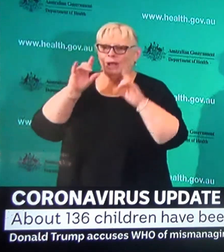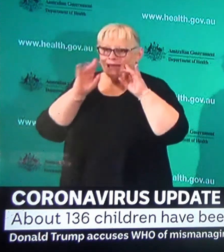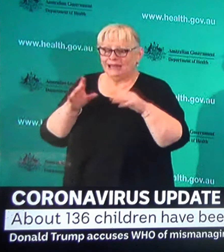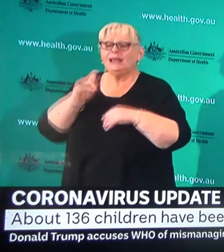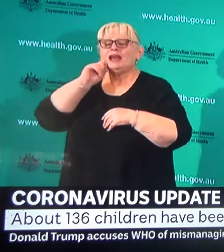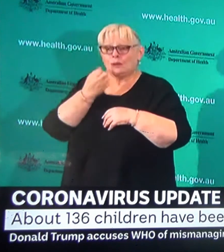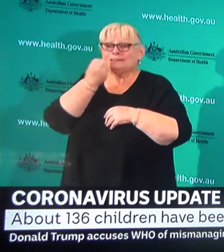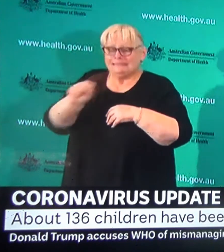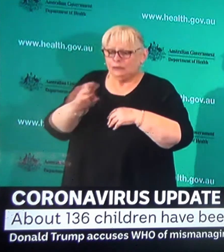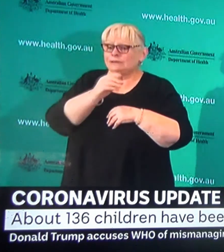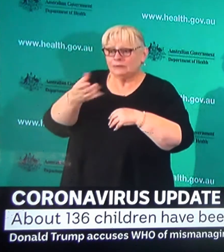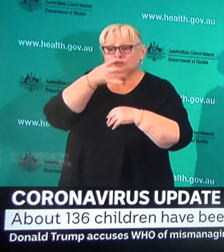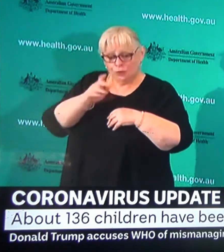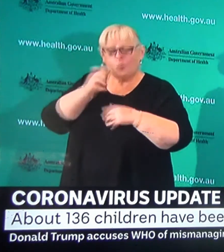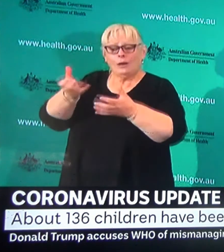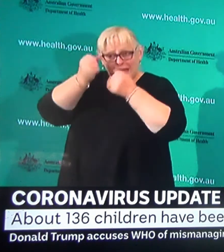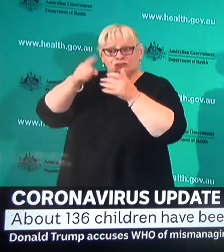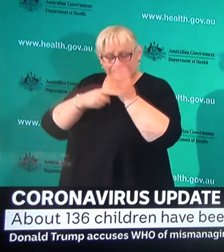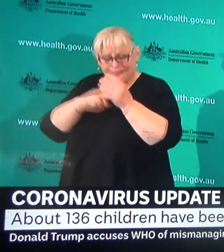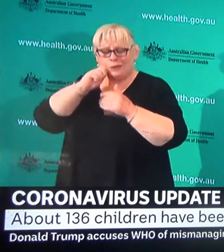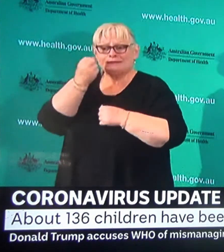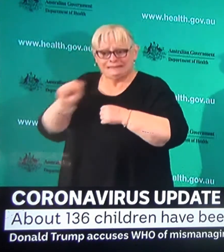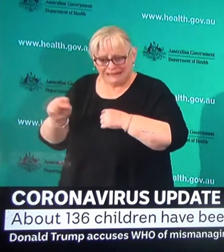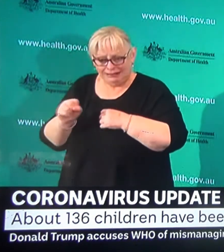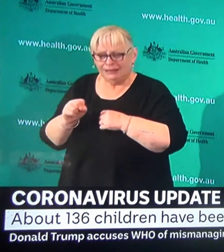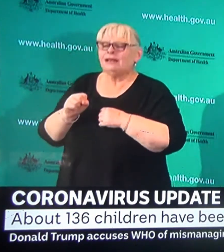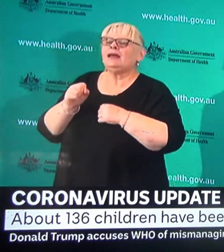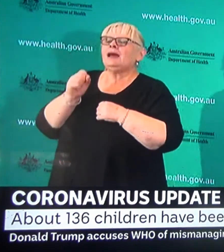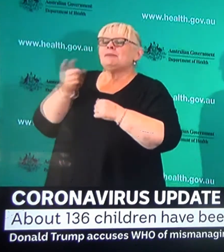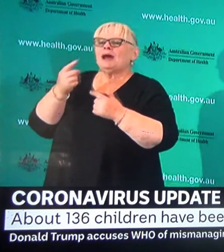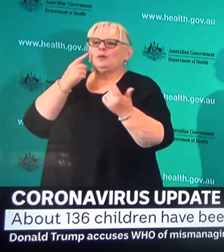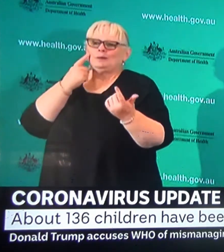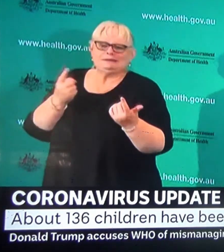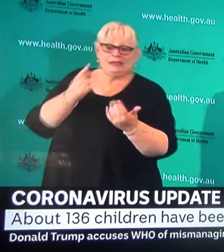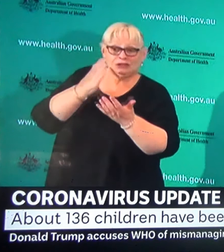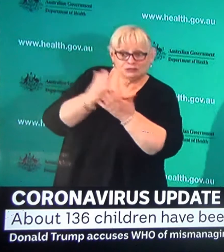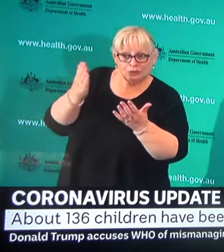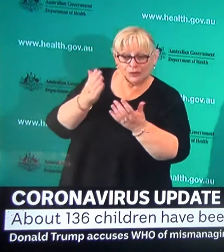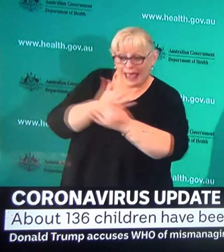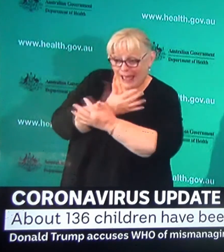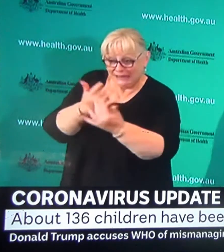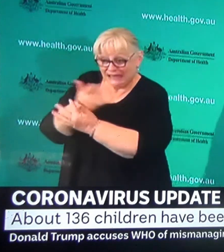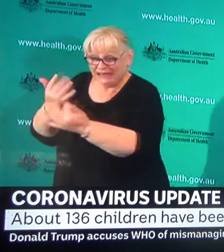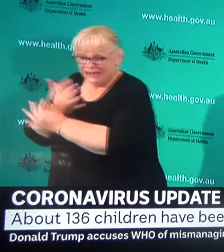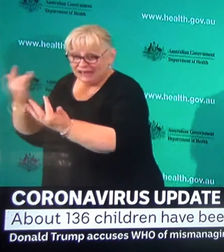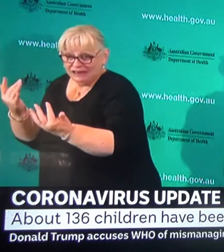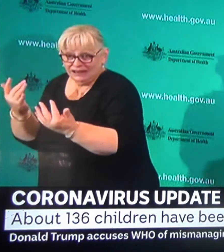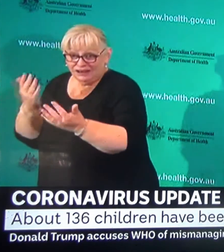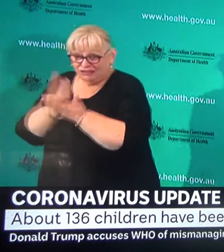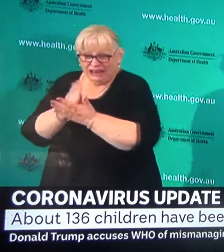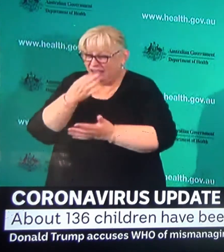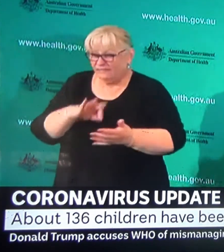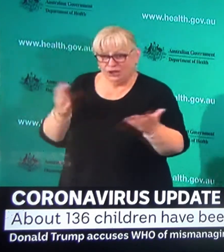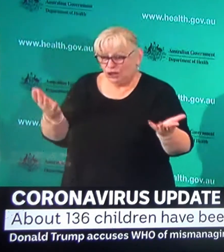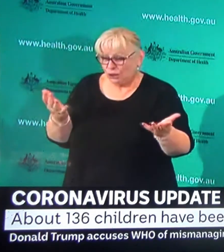will be cases amongst children. The question becomes how many of those are actually going on, and what